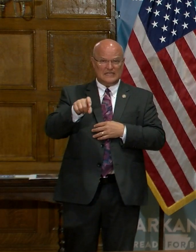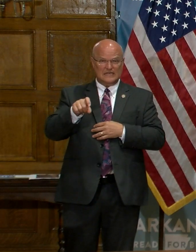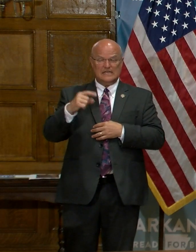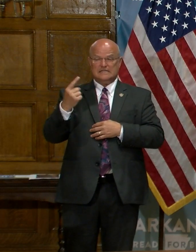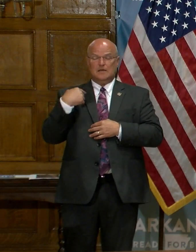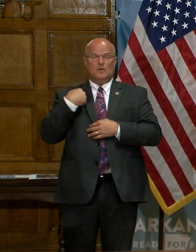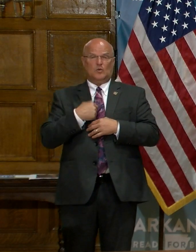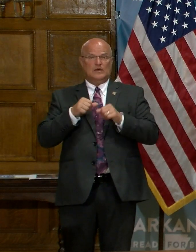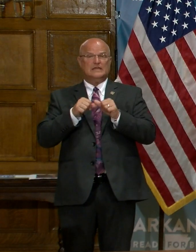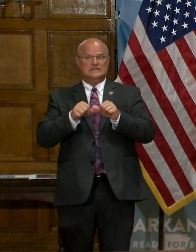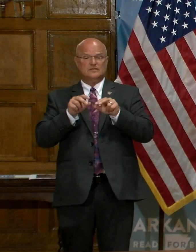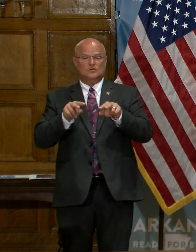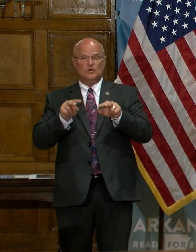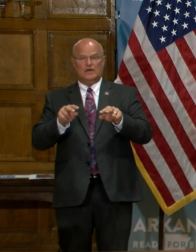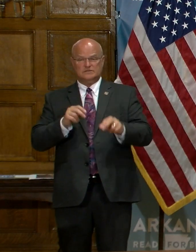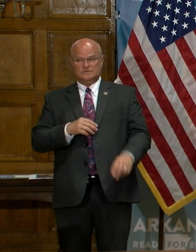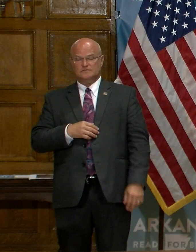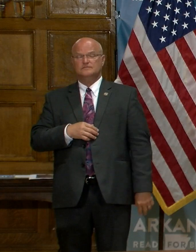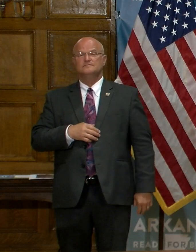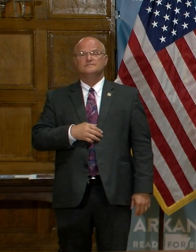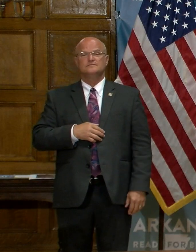It's something we continue to watch.